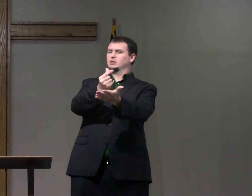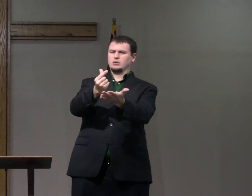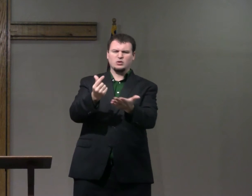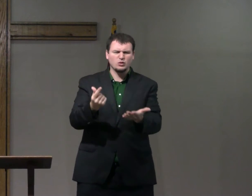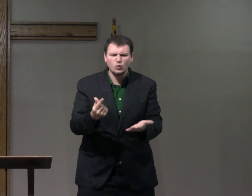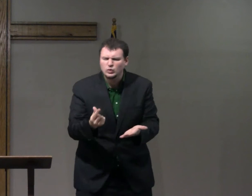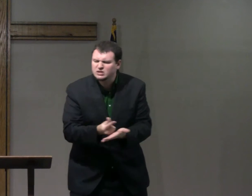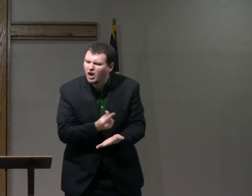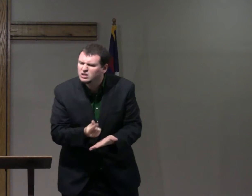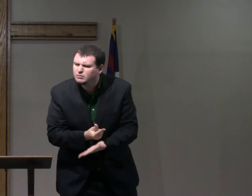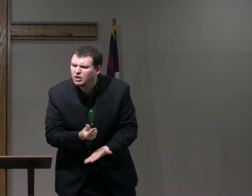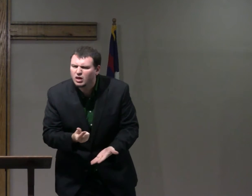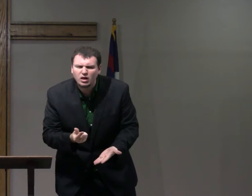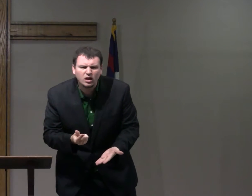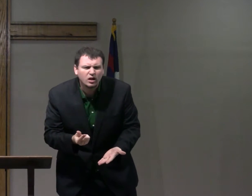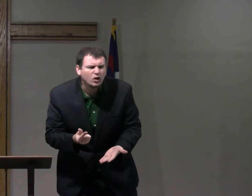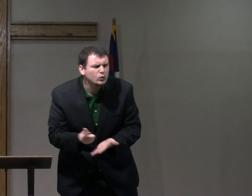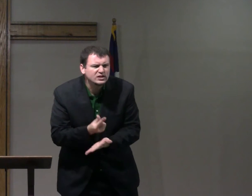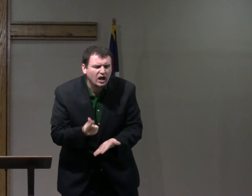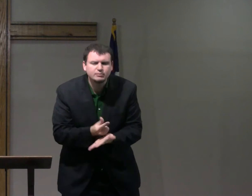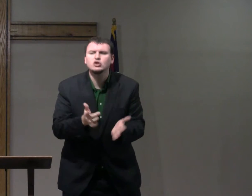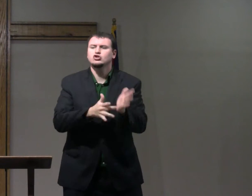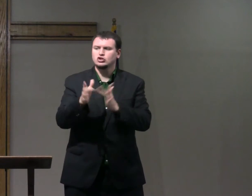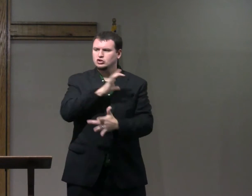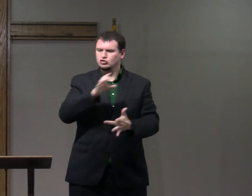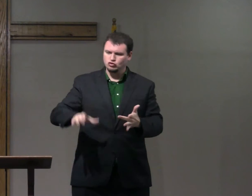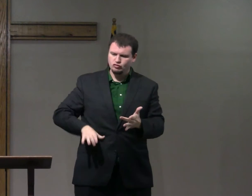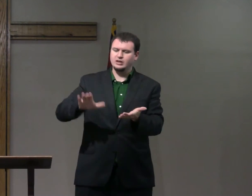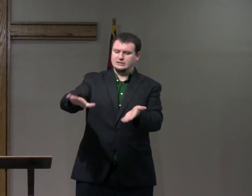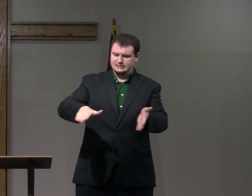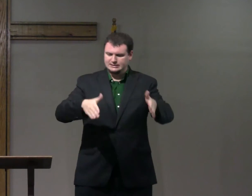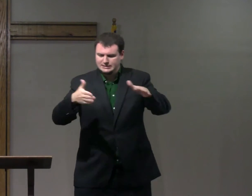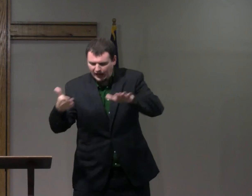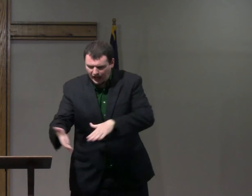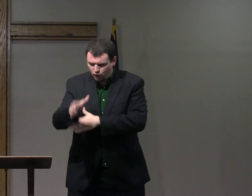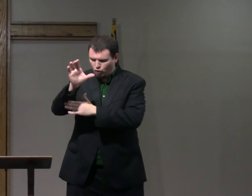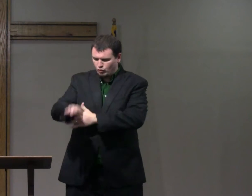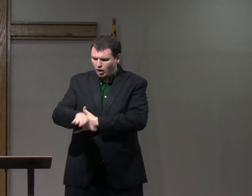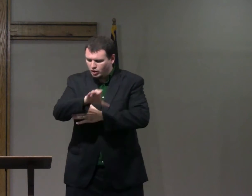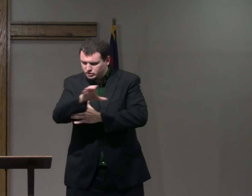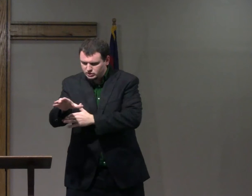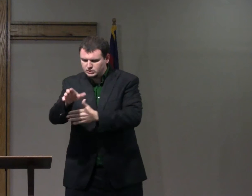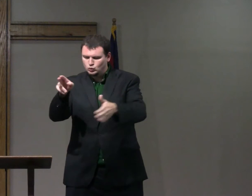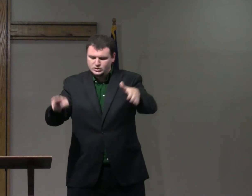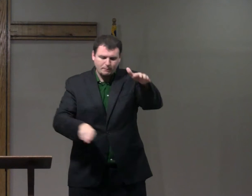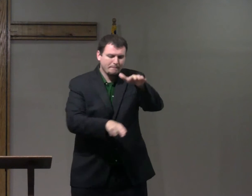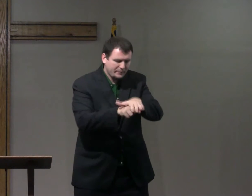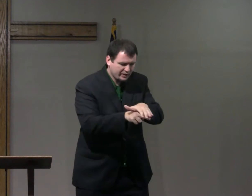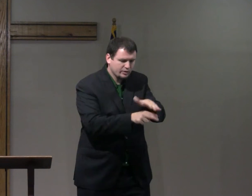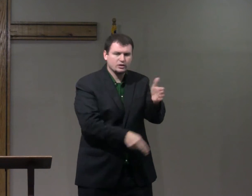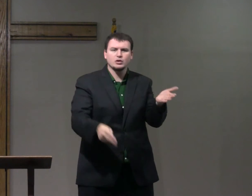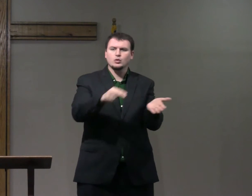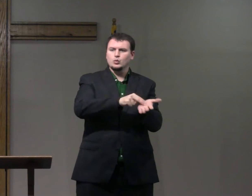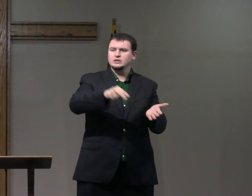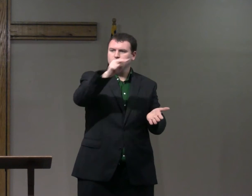So salvation. Believe the gospel. What's the gospel? Jesus' death, burial, and